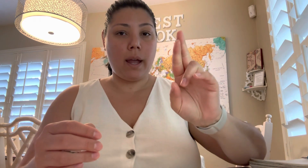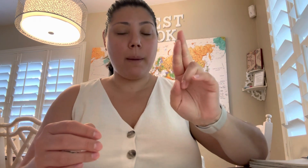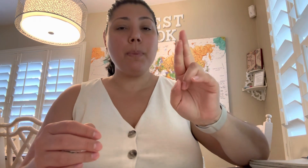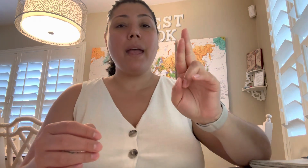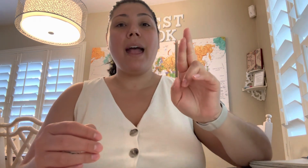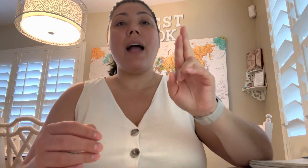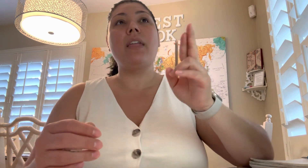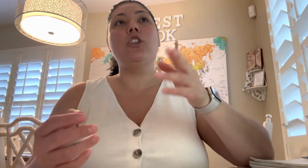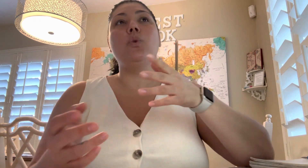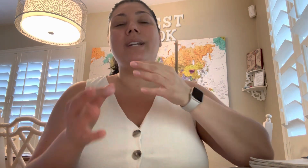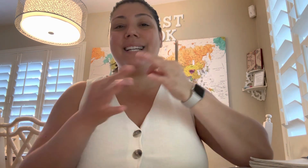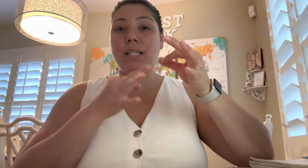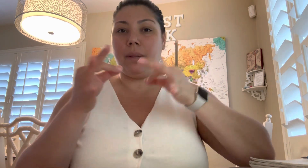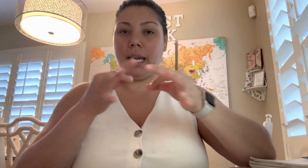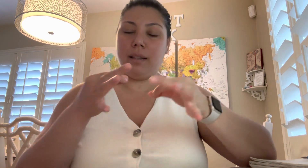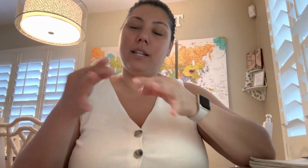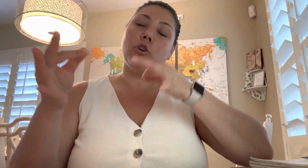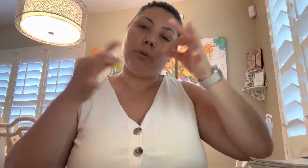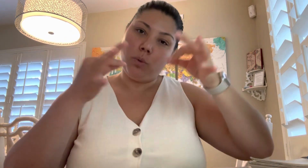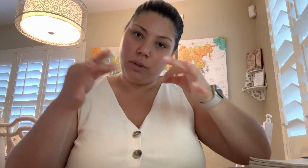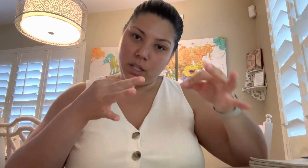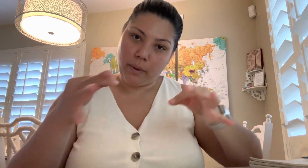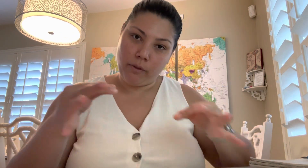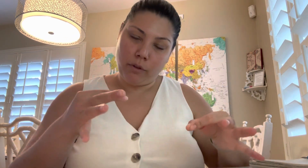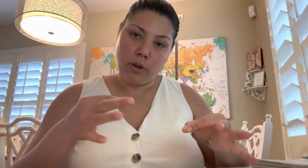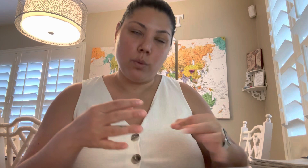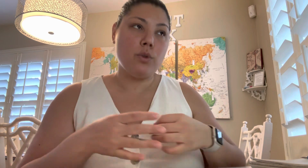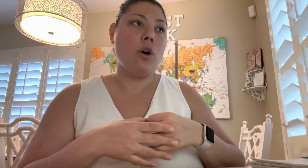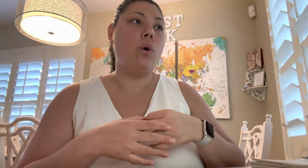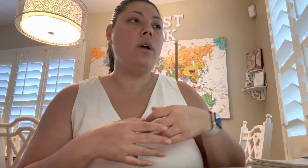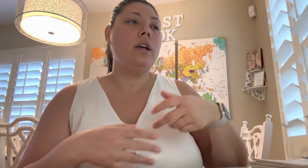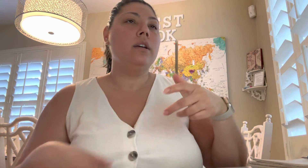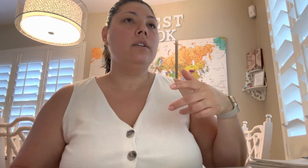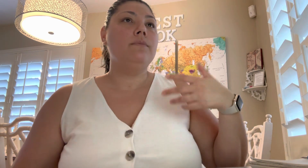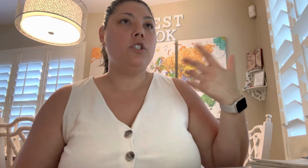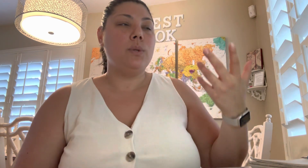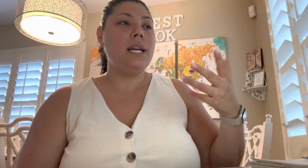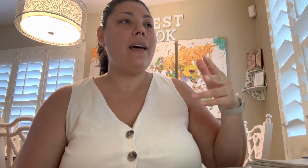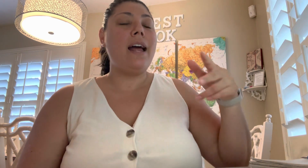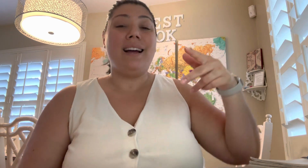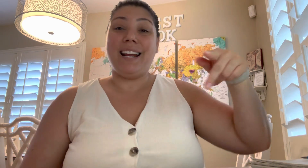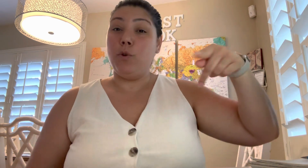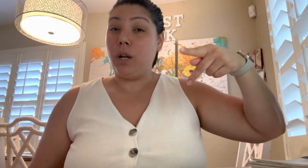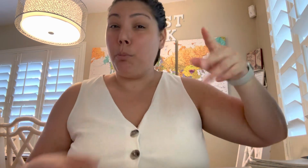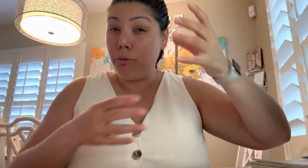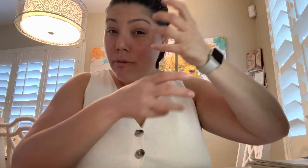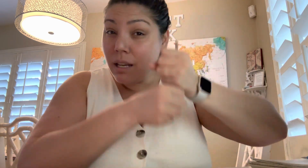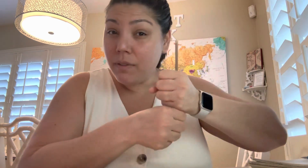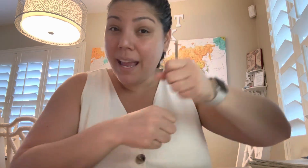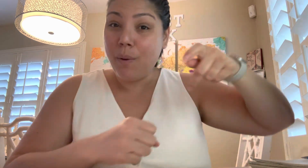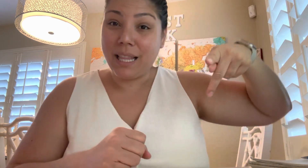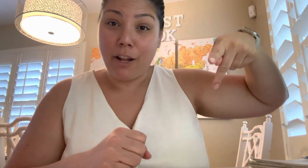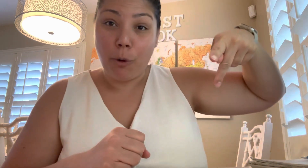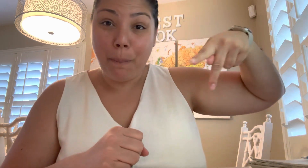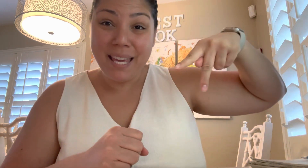okay? And then you would explain. The interpreter will explain for you. So she would say that. Again, you could abbreviate with the letter